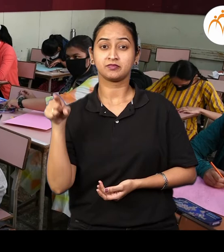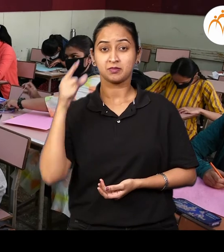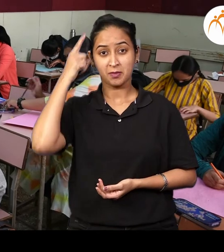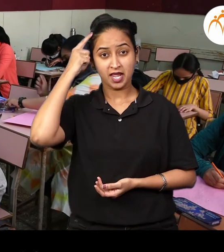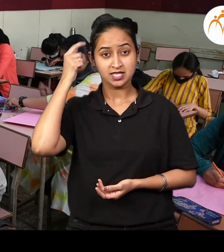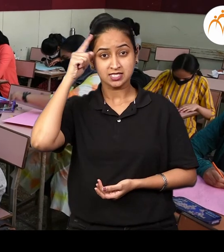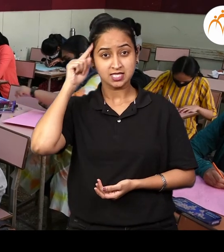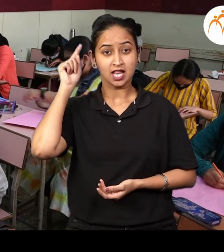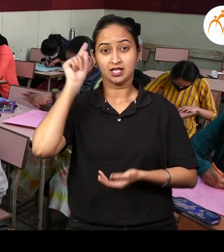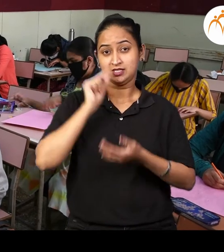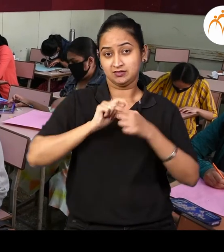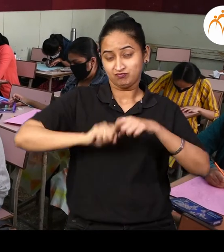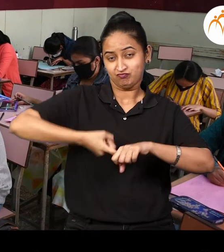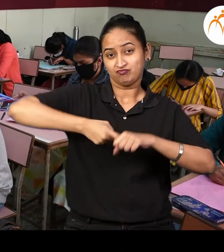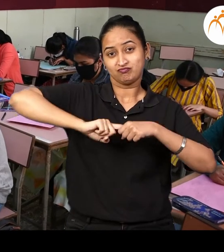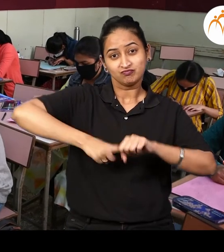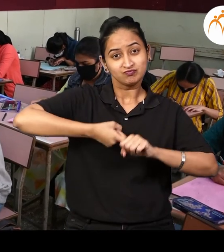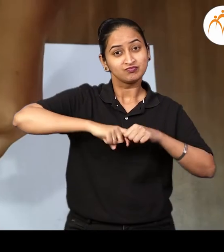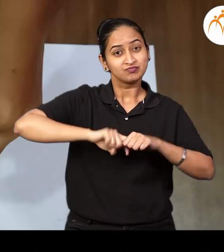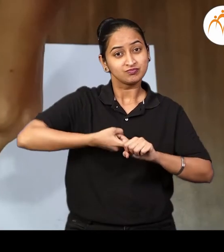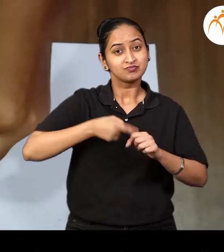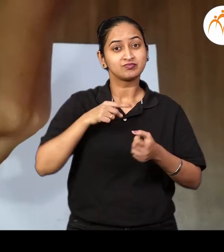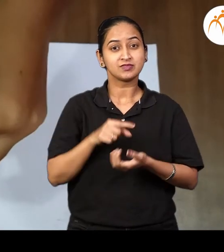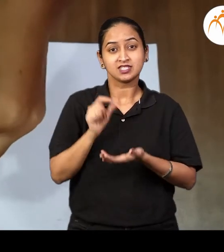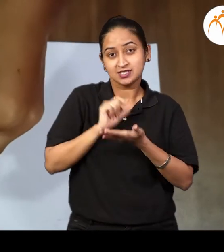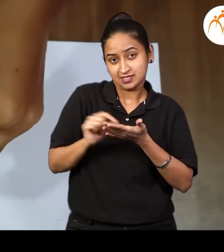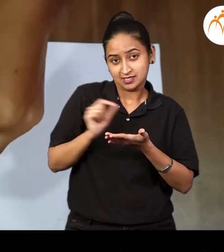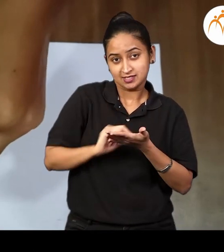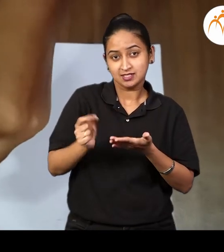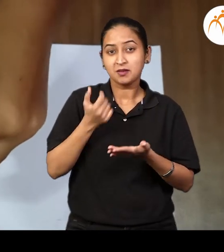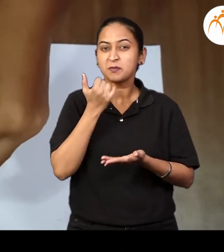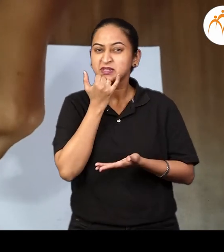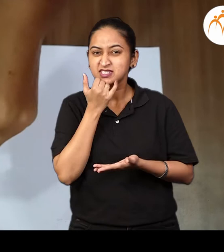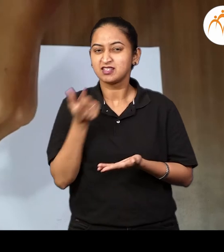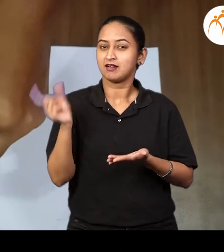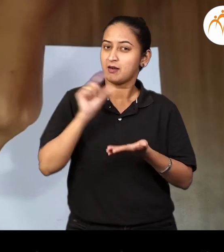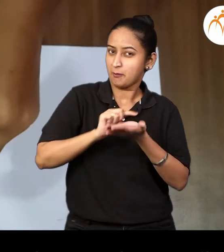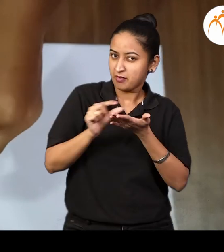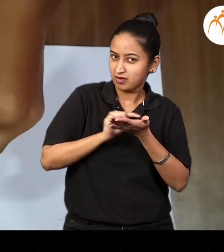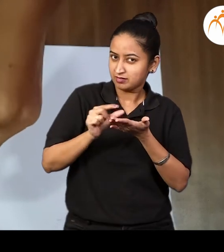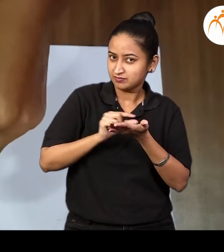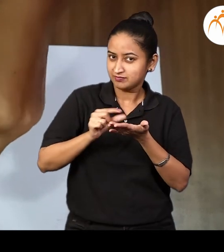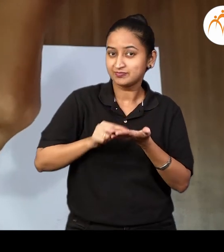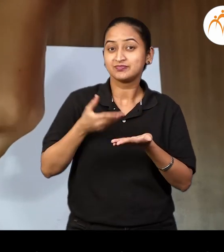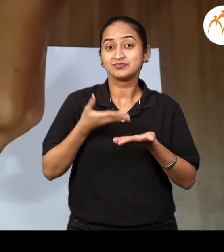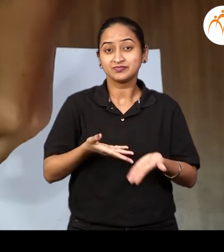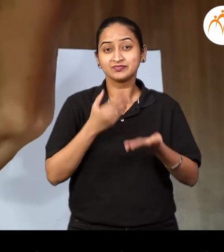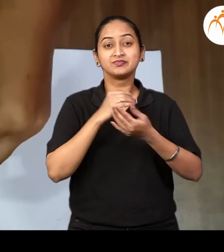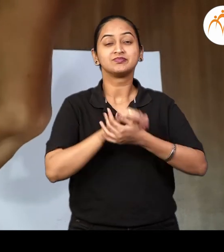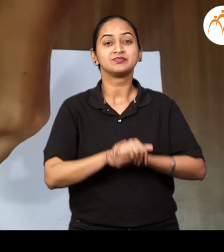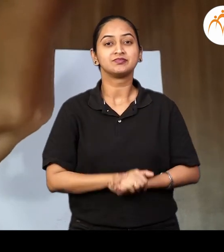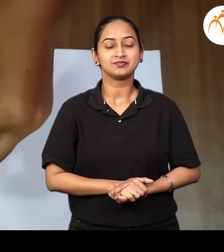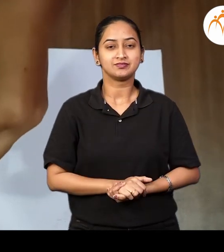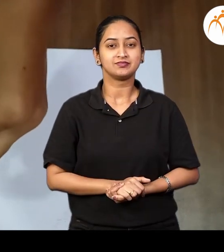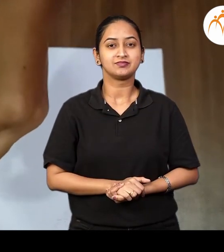a pen. Salim has a sharpener to sharpen the